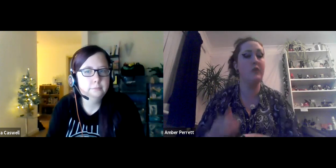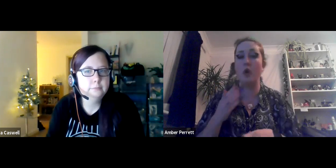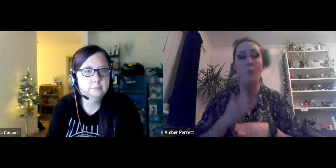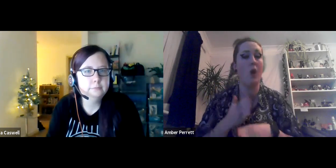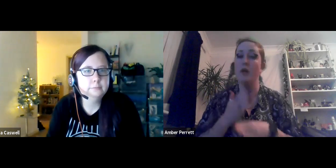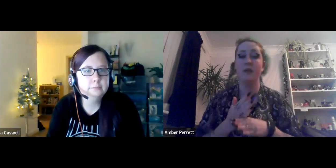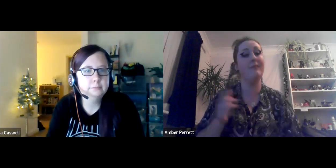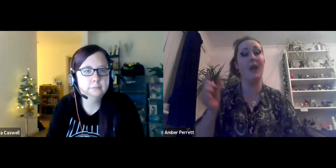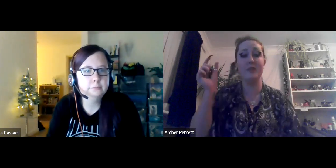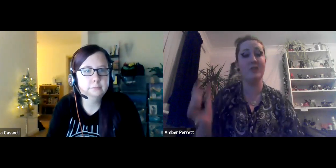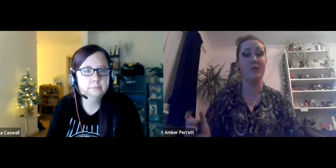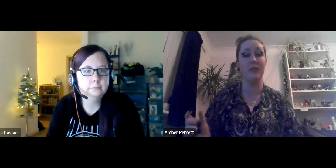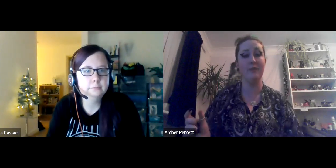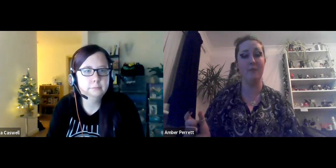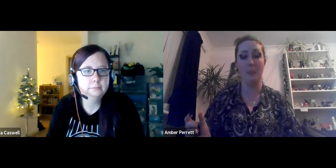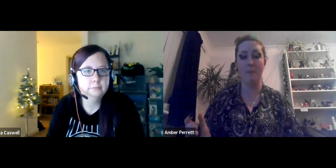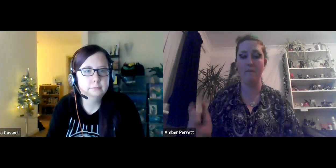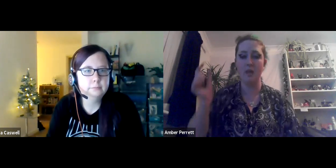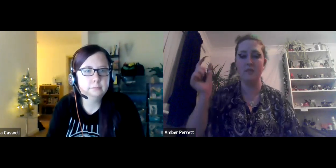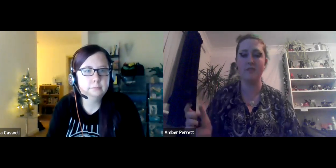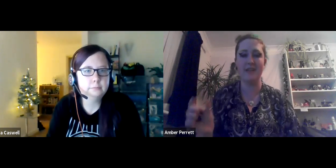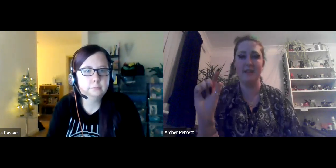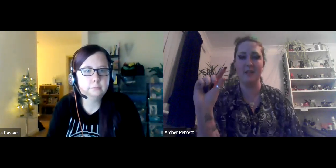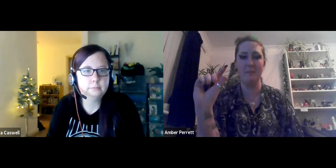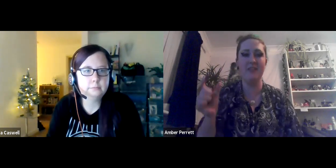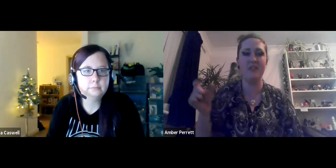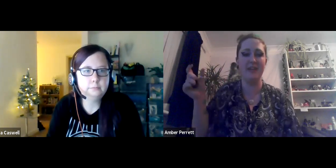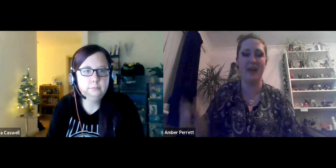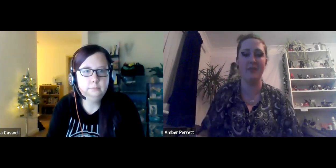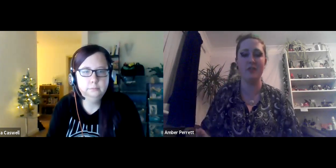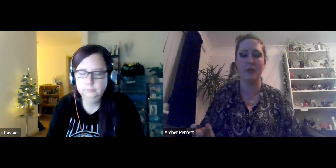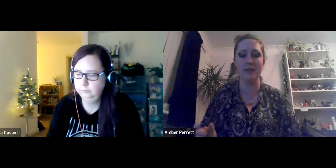don't work, I'm a student. That's obviously, so you're pinching down, student.